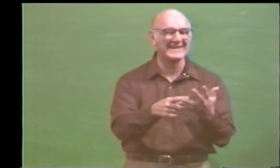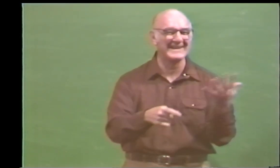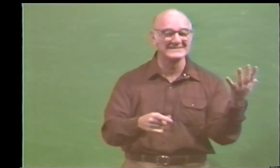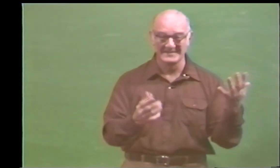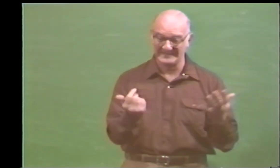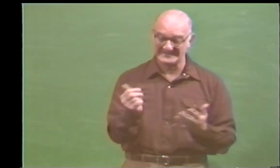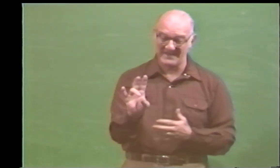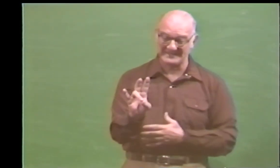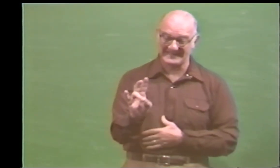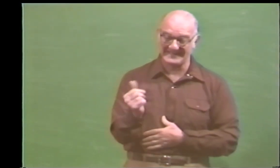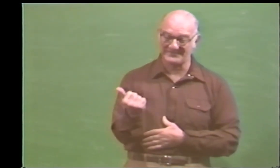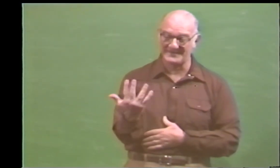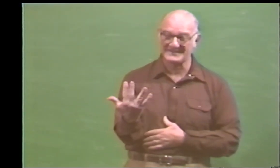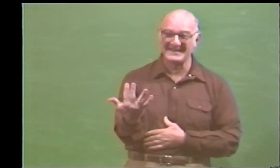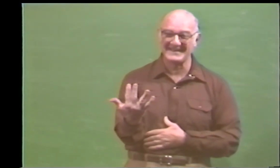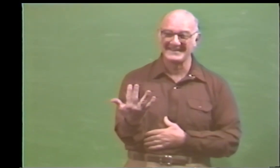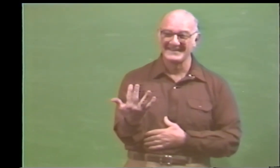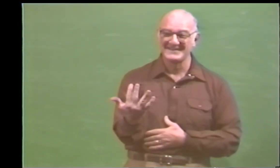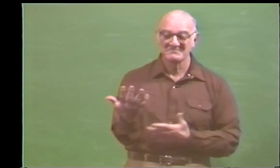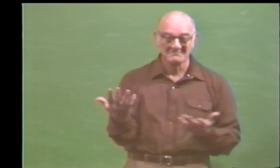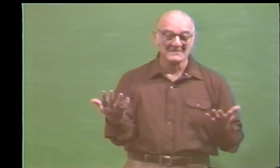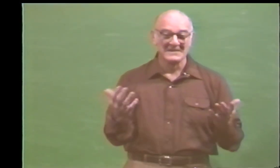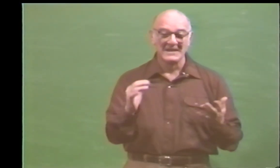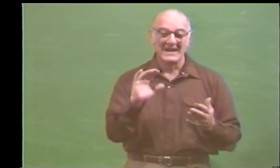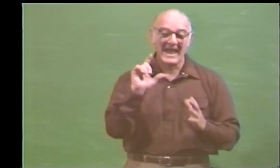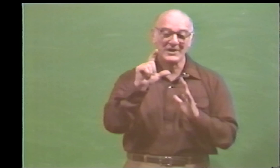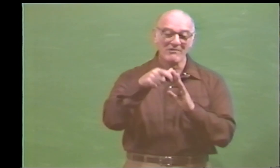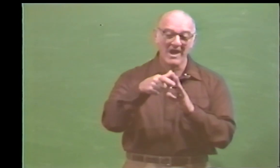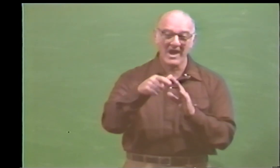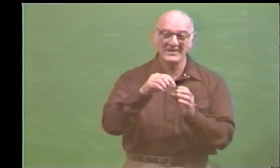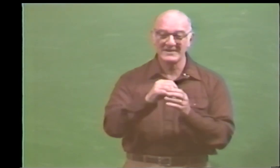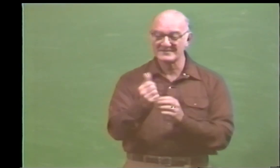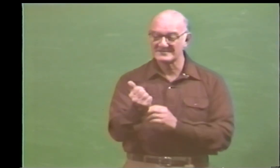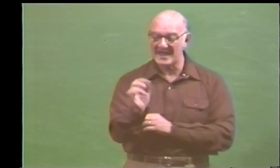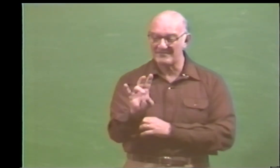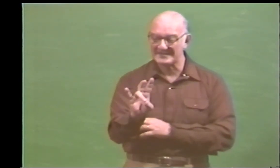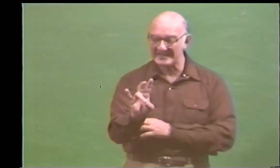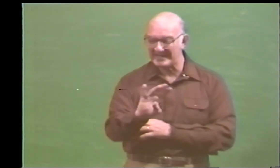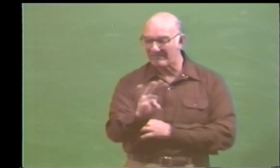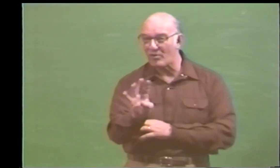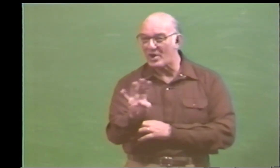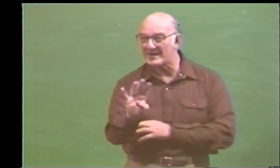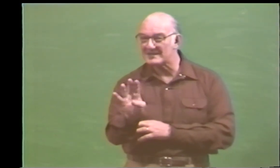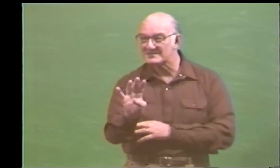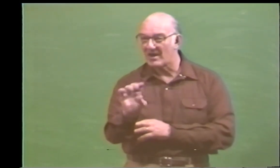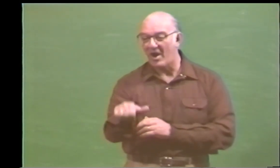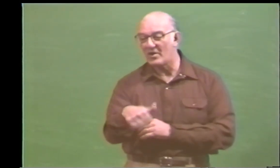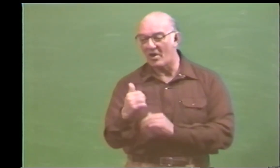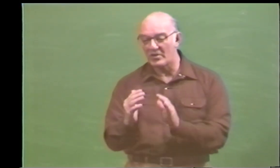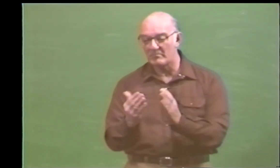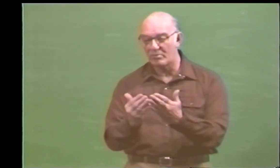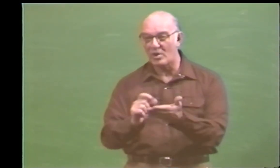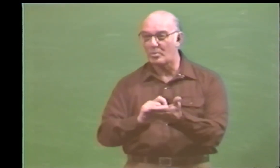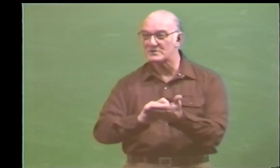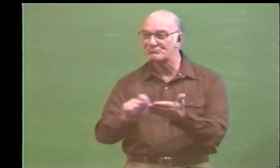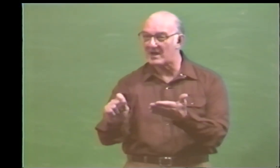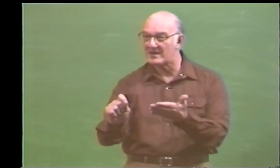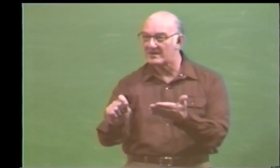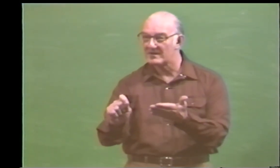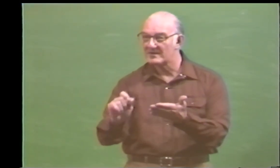things in 1715. Later on in 1740s, another book was written